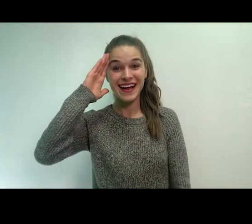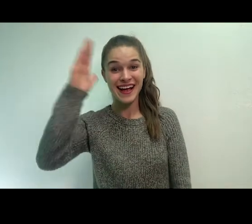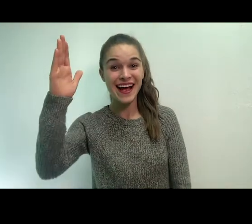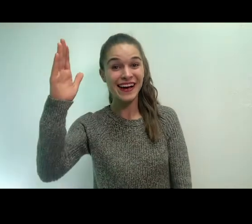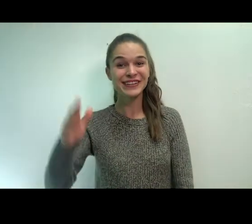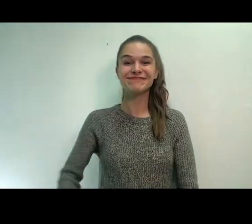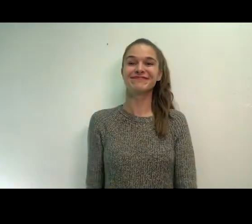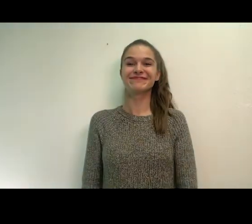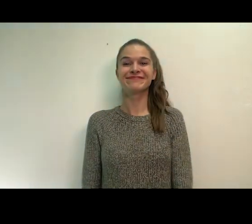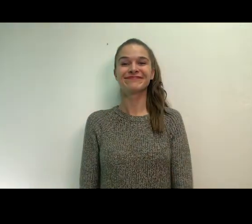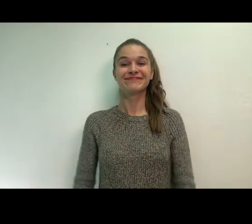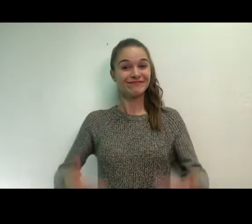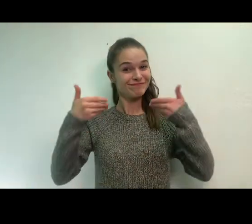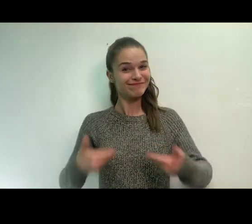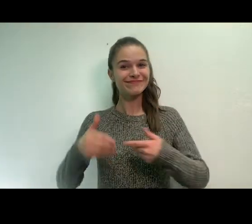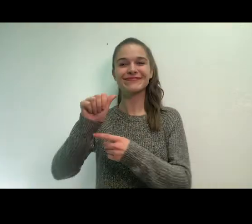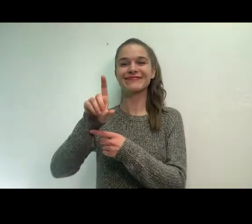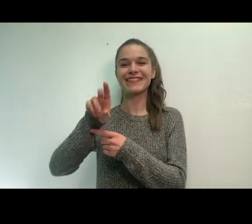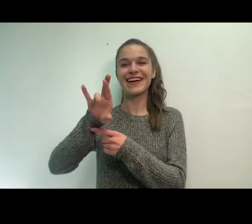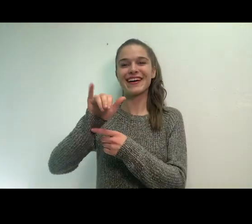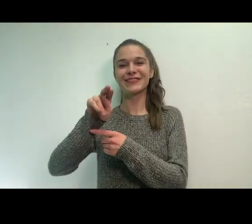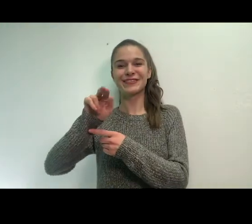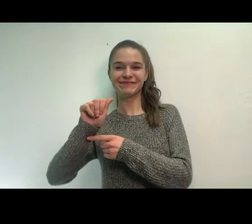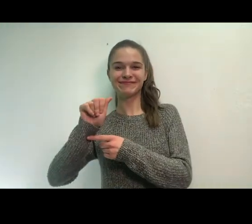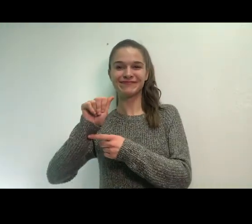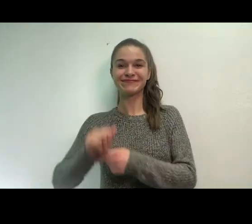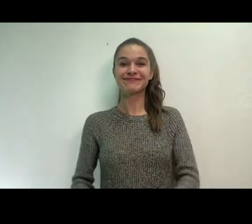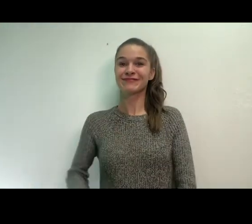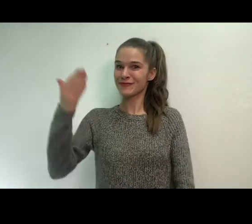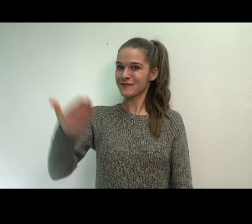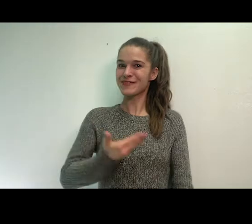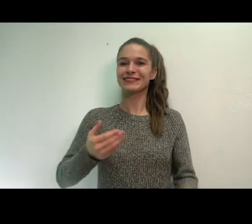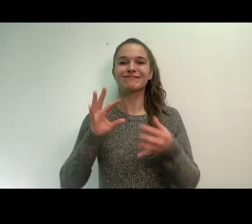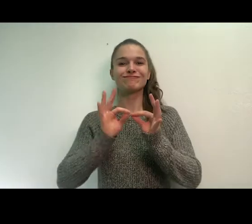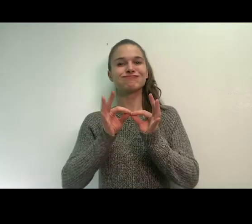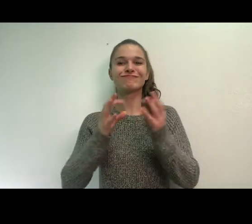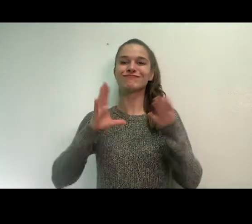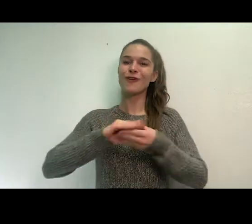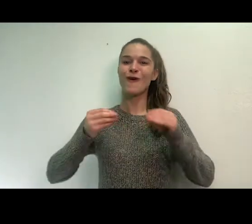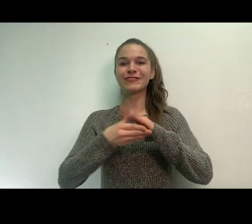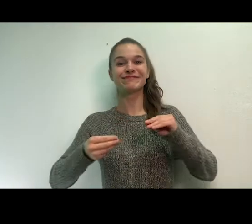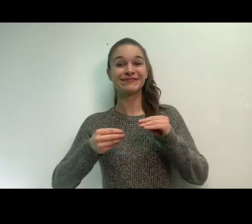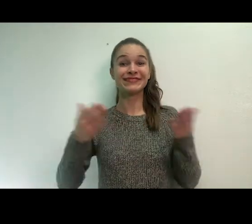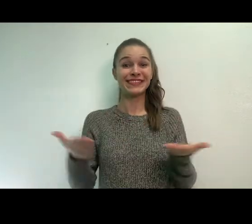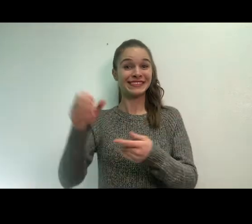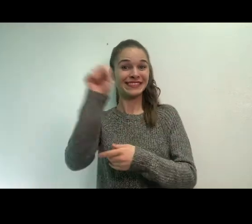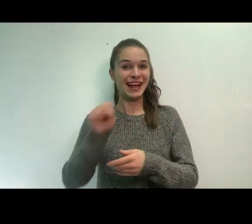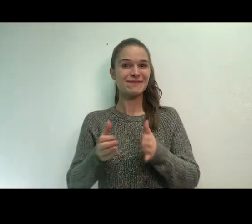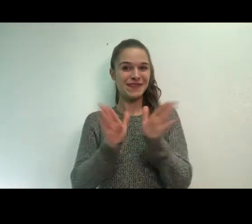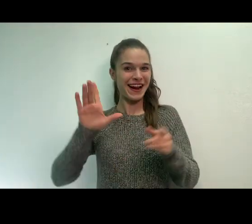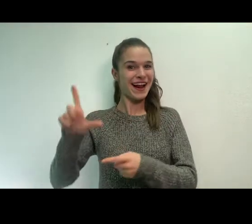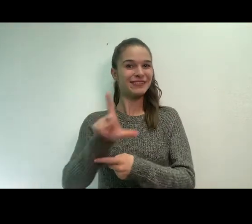Hello, this is Adrianna, and welcome to our interpreted story time here at Saskatoon Public